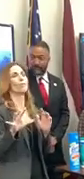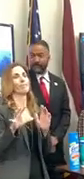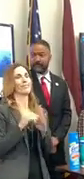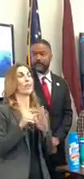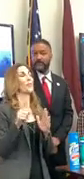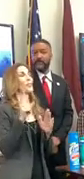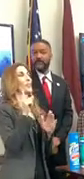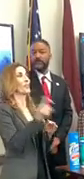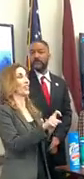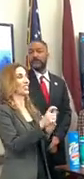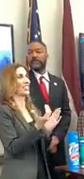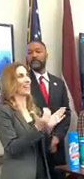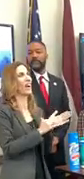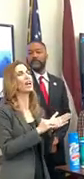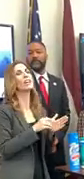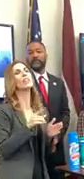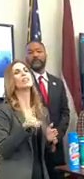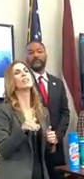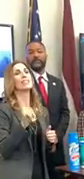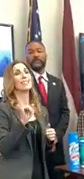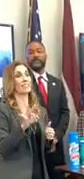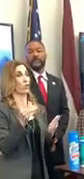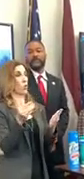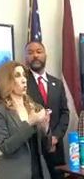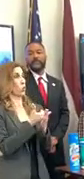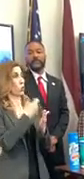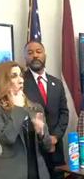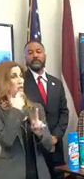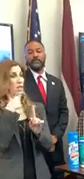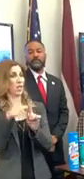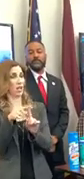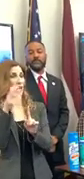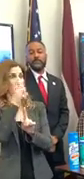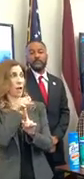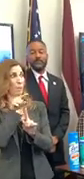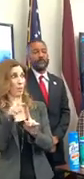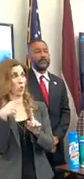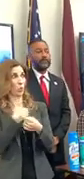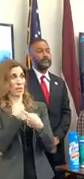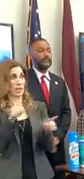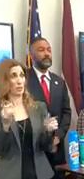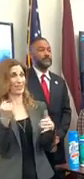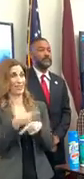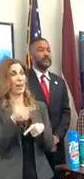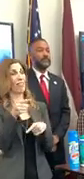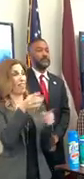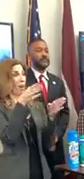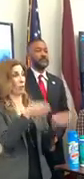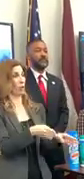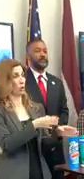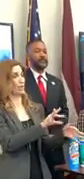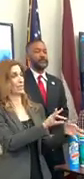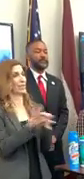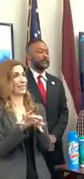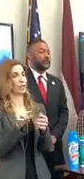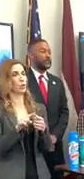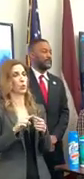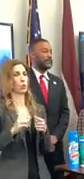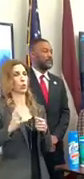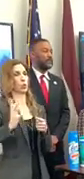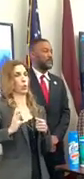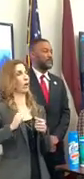The question was whether or not the new case, presumptive positive that we announced today, is connected to